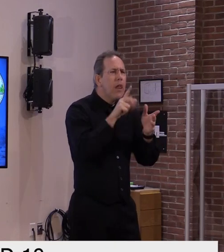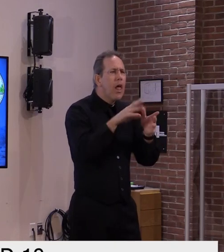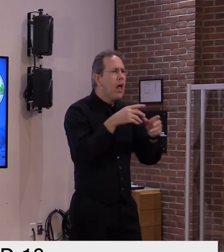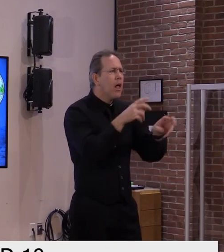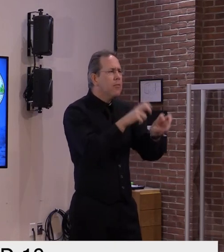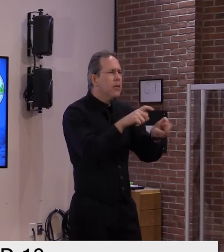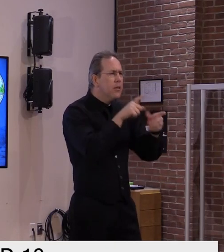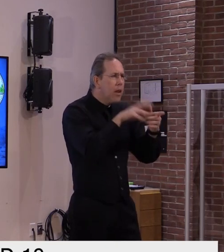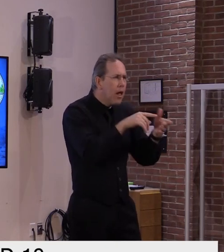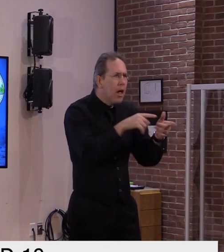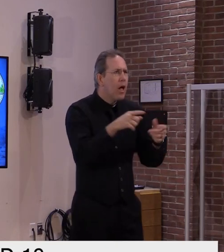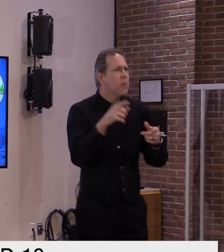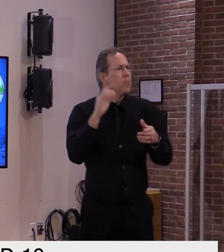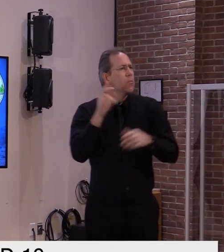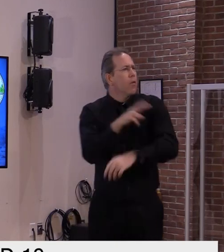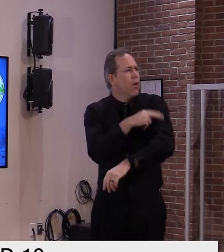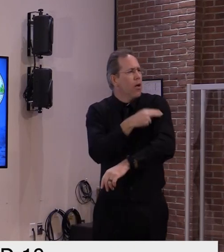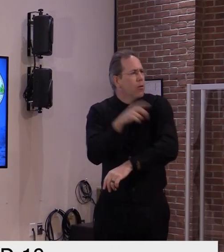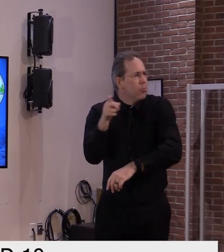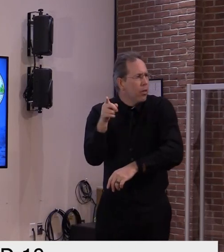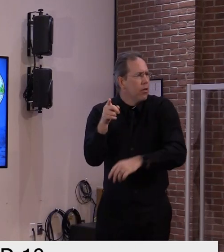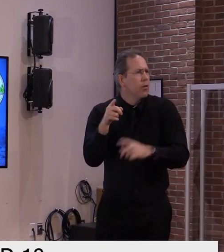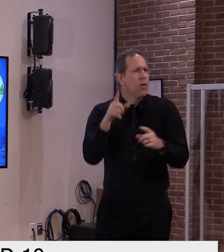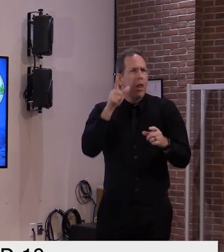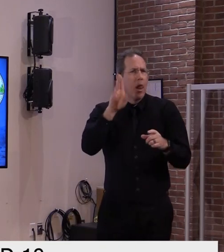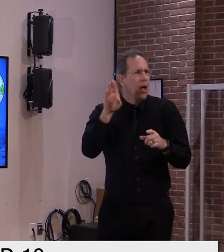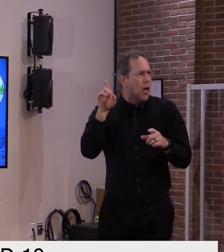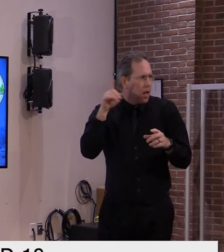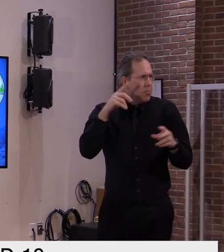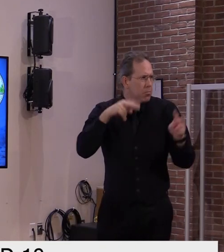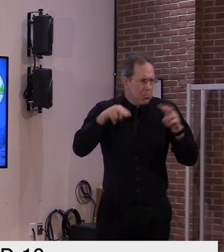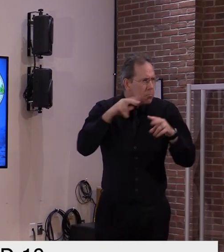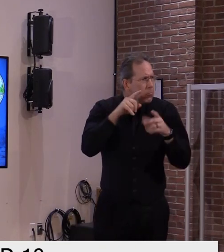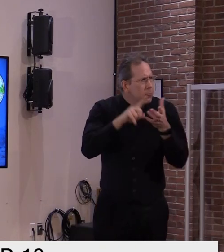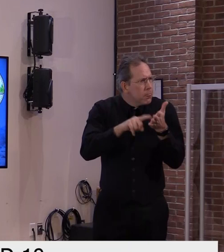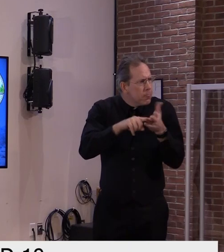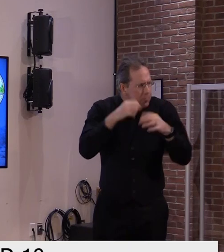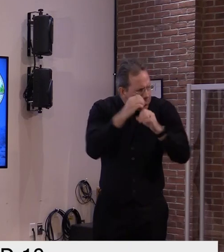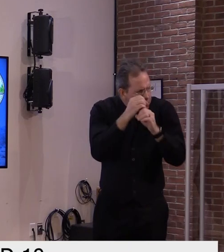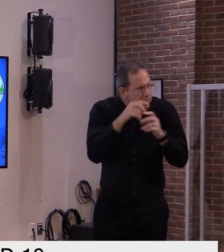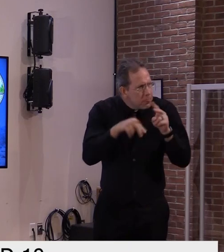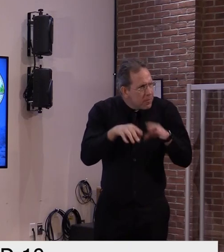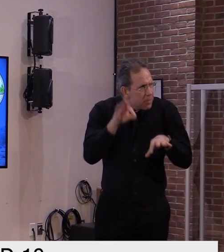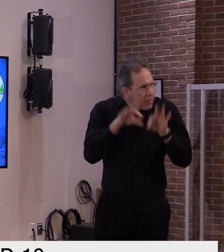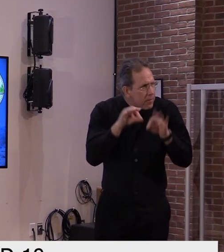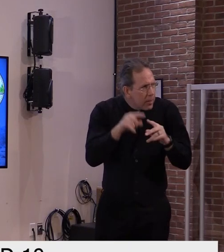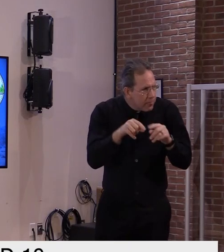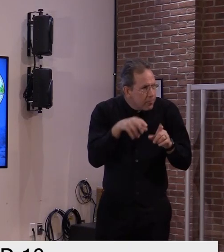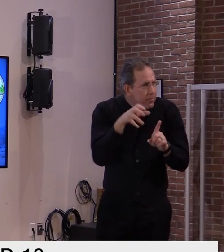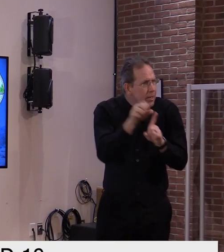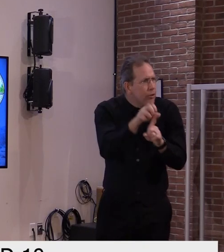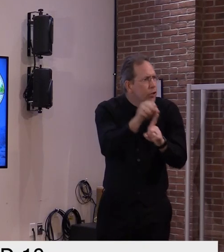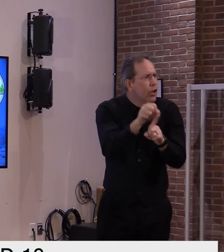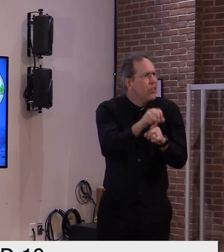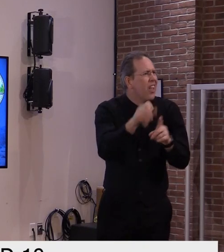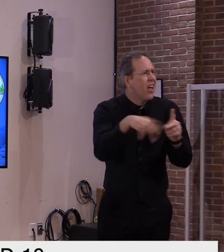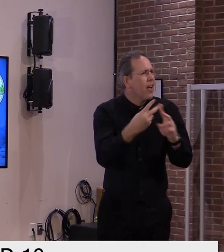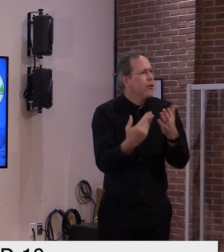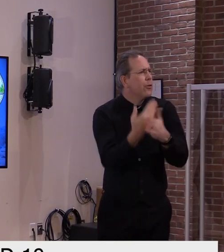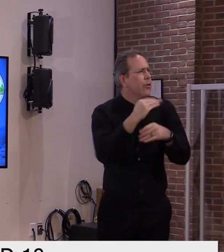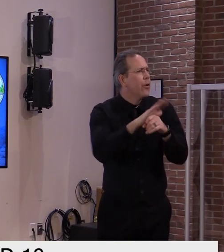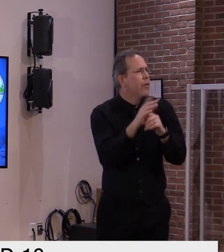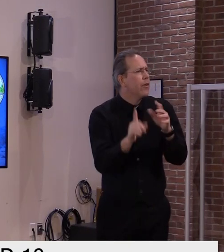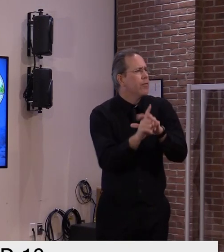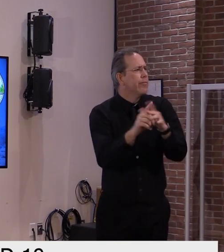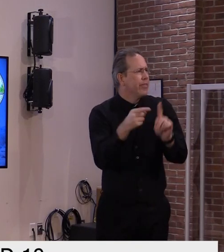genome sequencing and be a little bit ahead of the CDC, who are only randomly sampling some of our specimens.